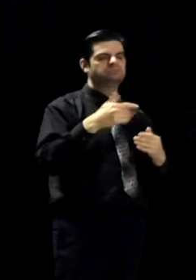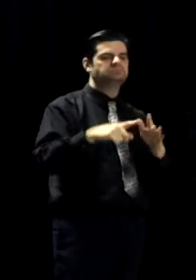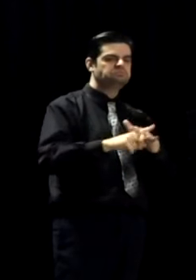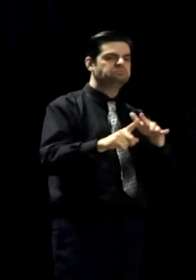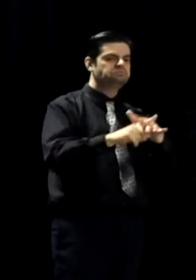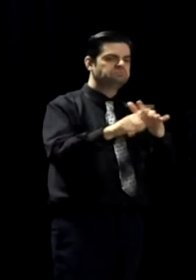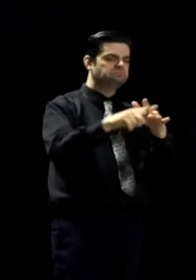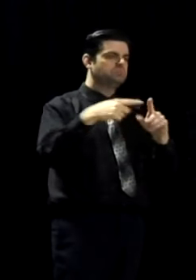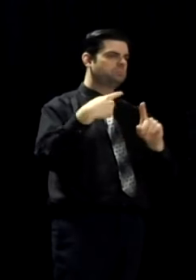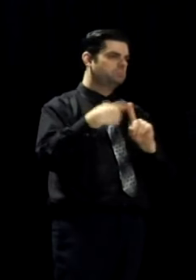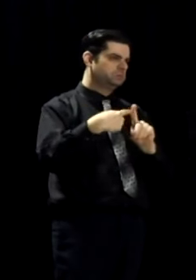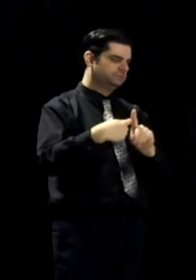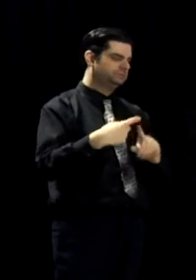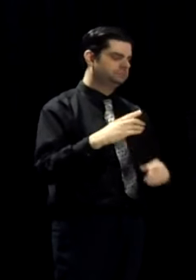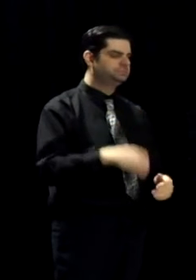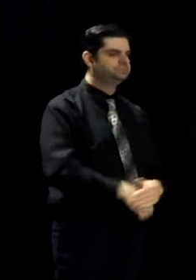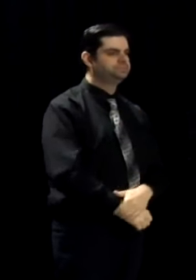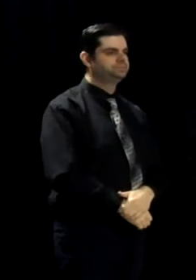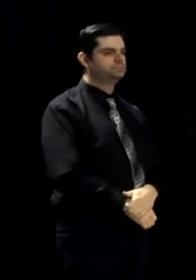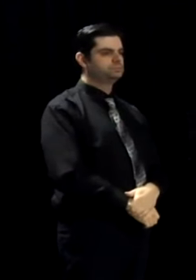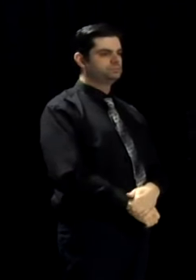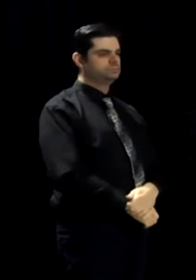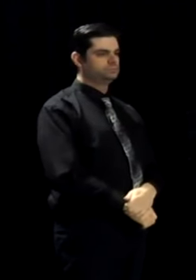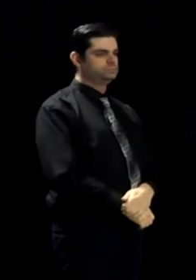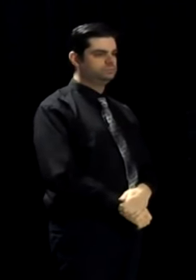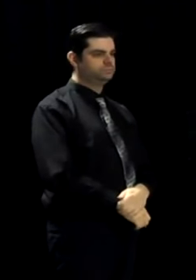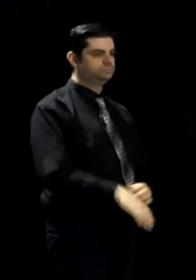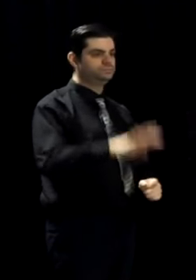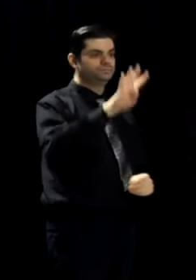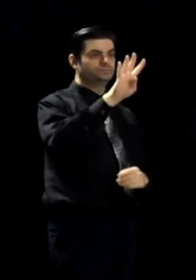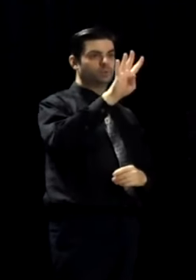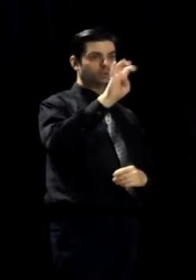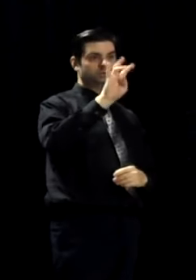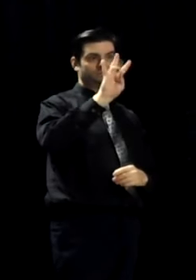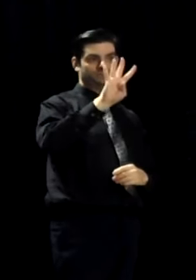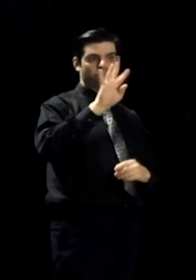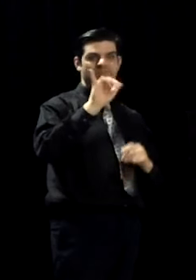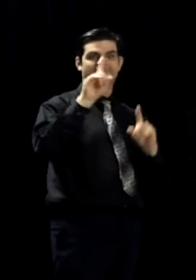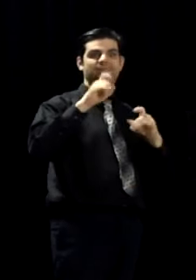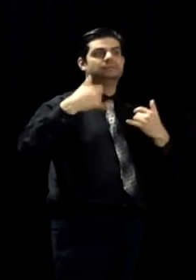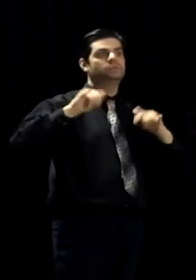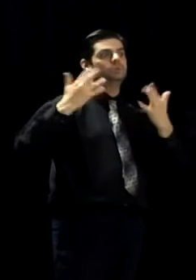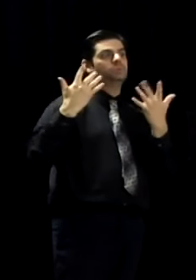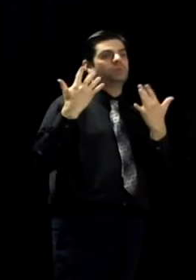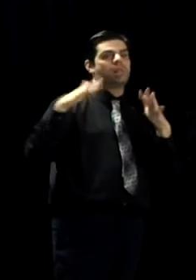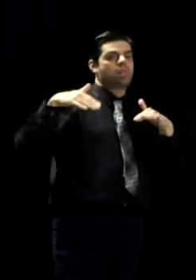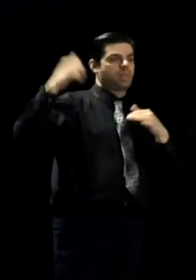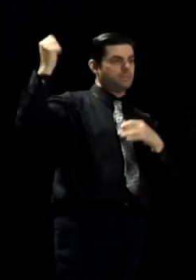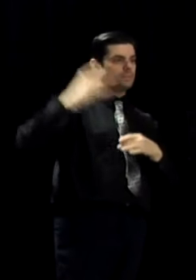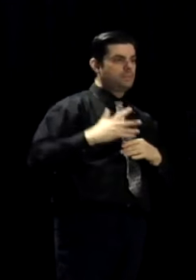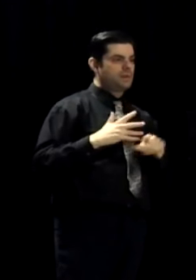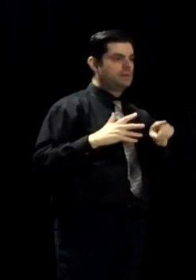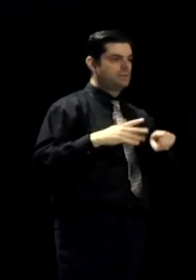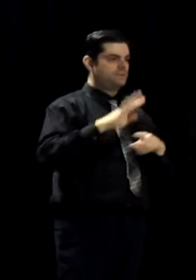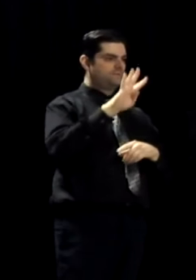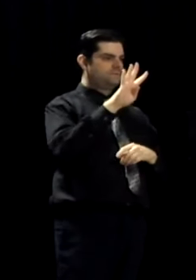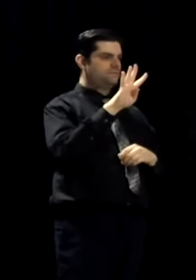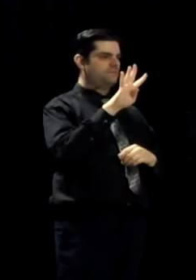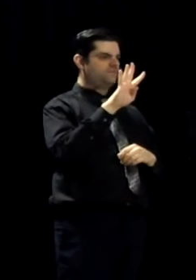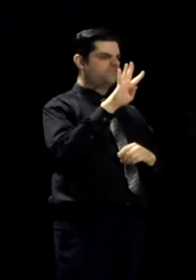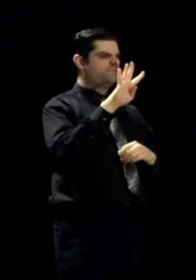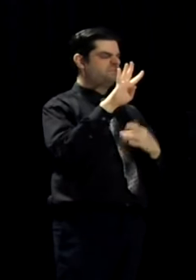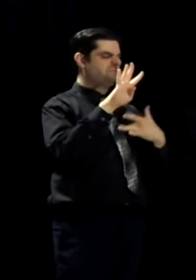pending tests. We know essentially you got another at least probably 40 cases there. So the key